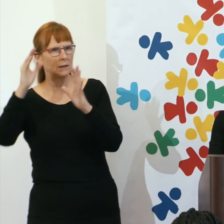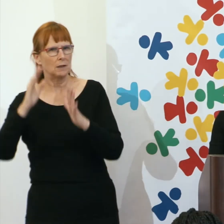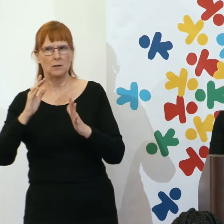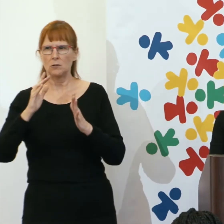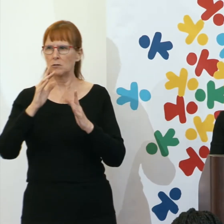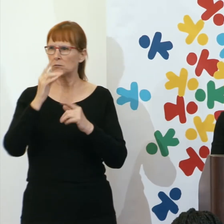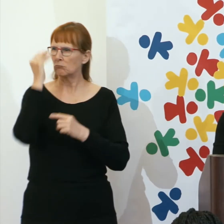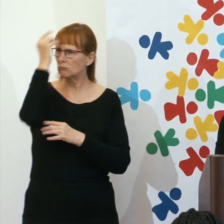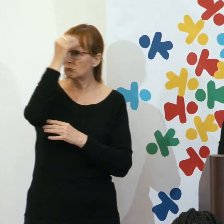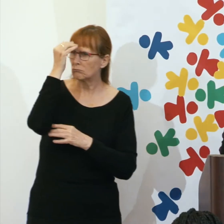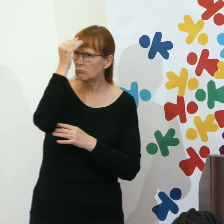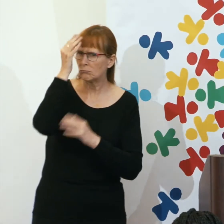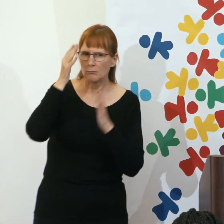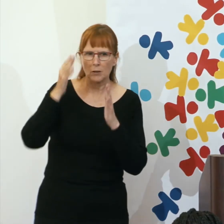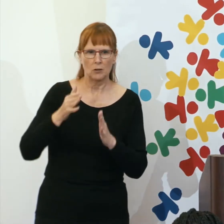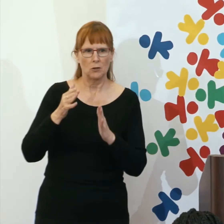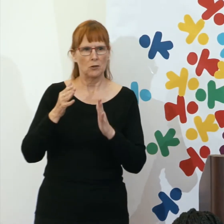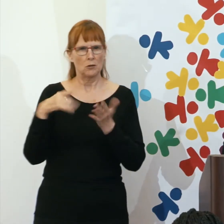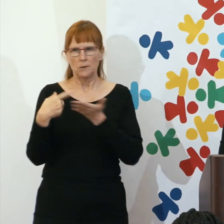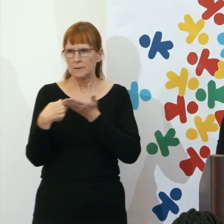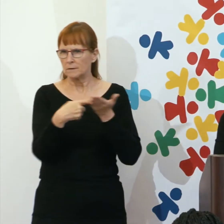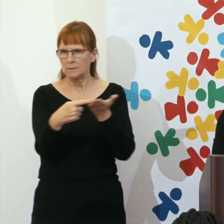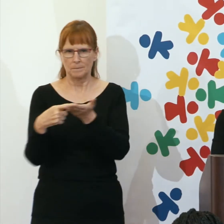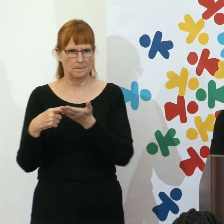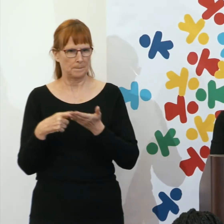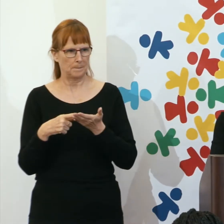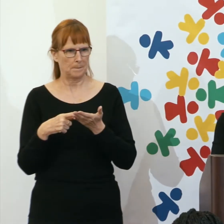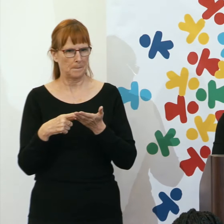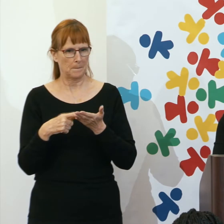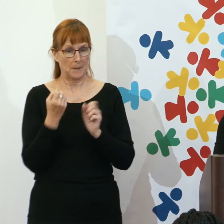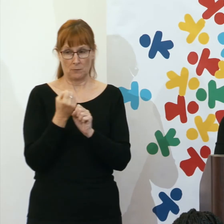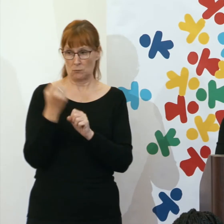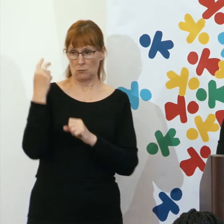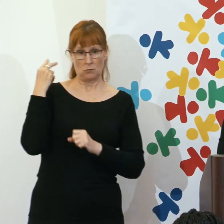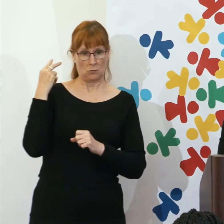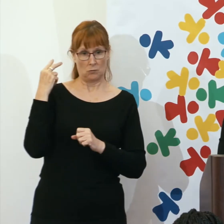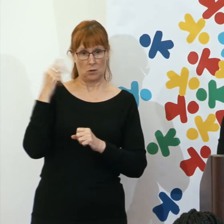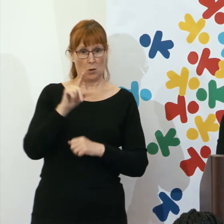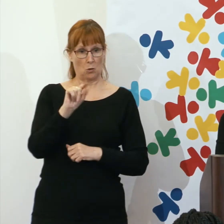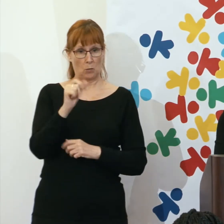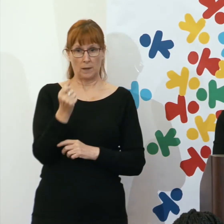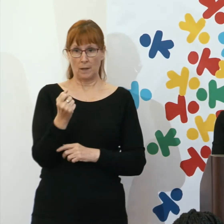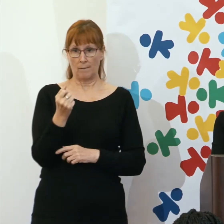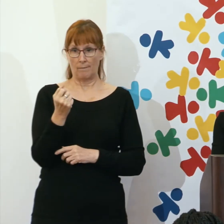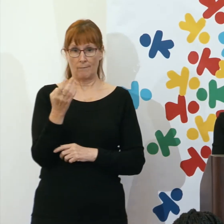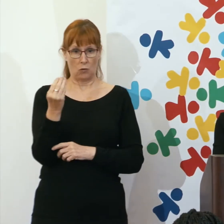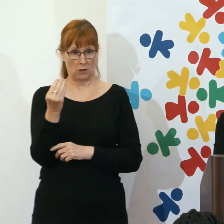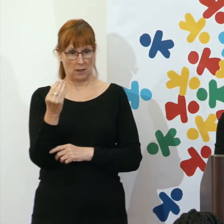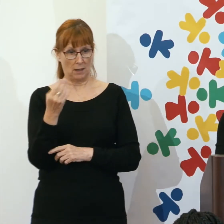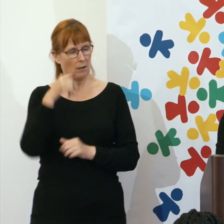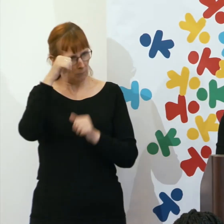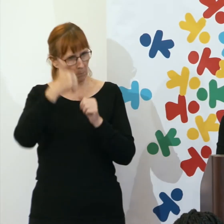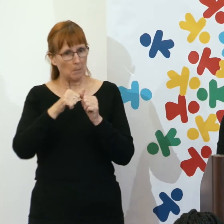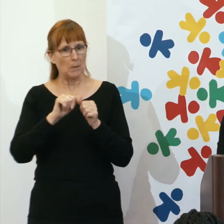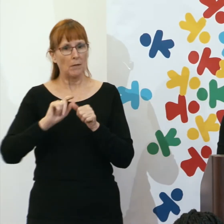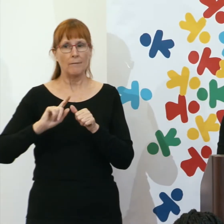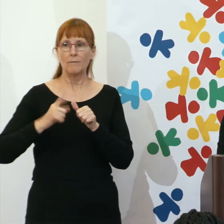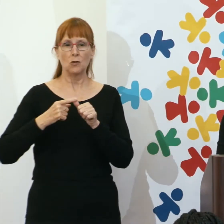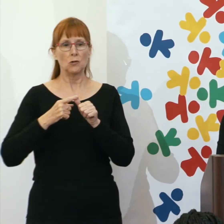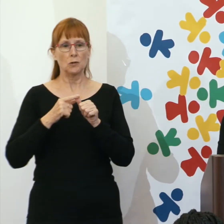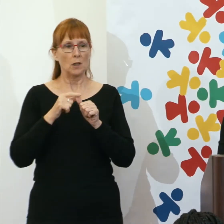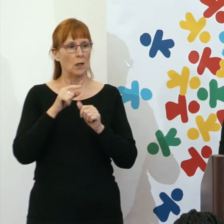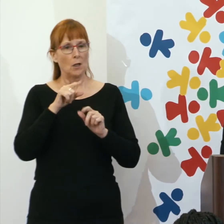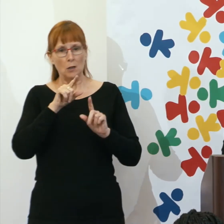During our 2014 symposium, I remember very well our first tweets and